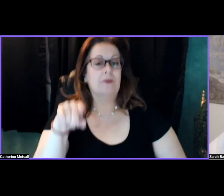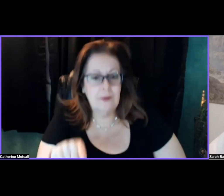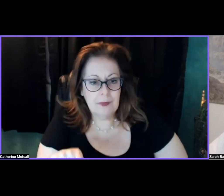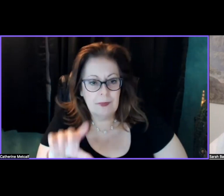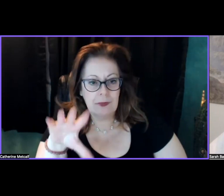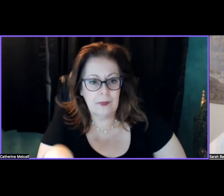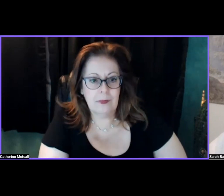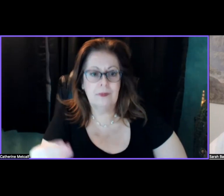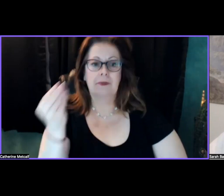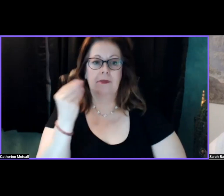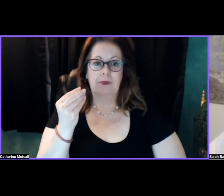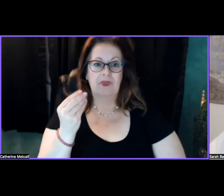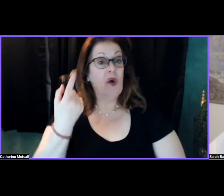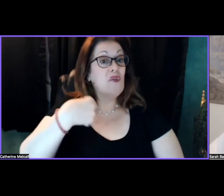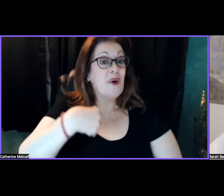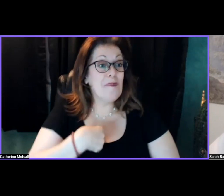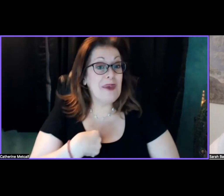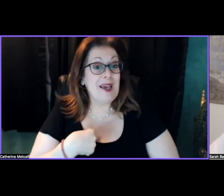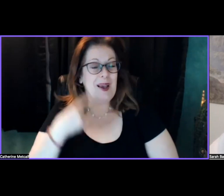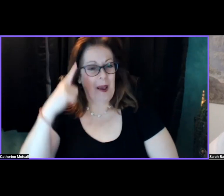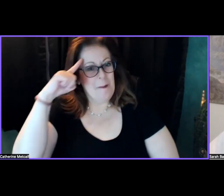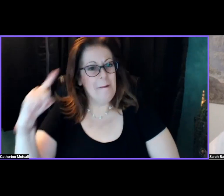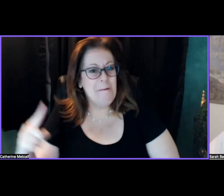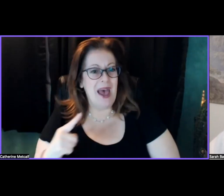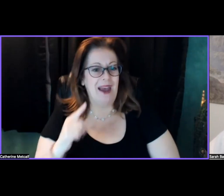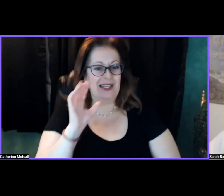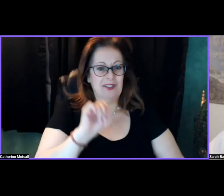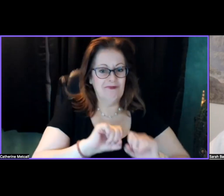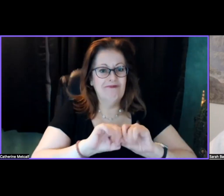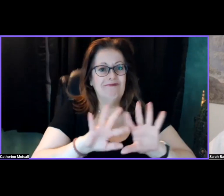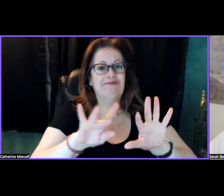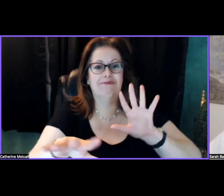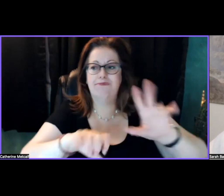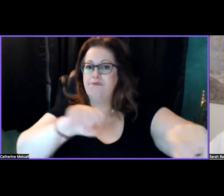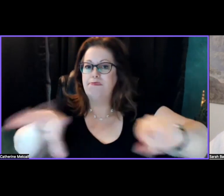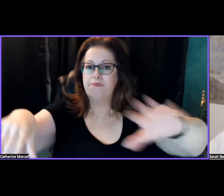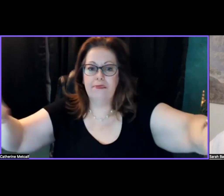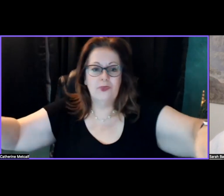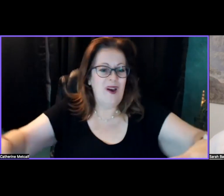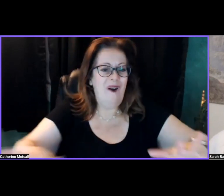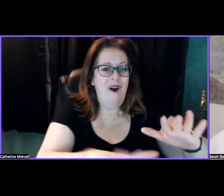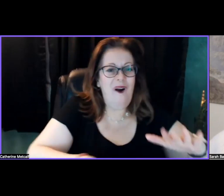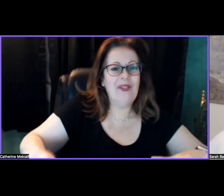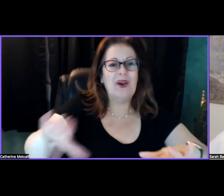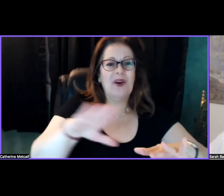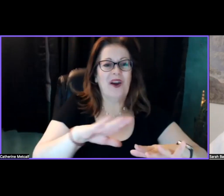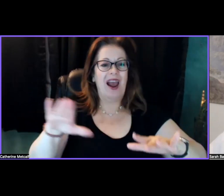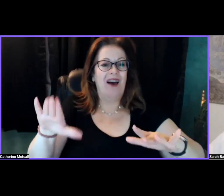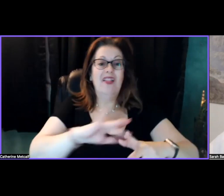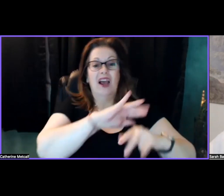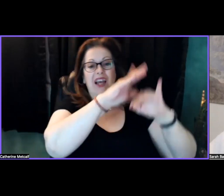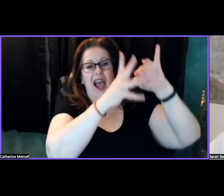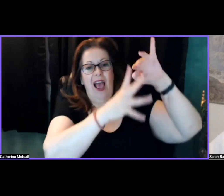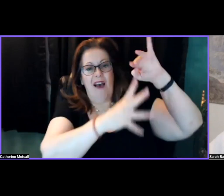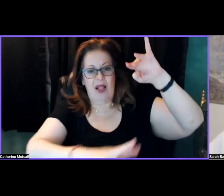it was the pennies. They were everywhere and spilling out of me onto the ground like an avalanche.